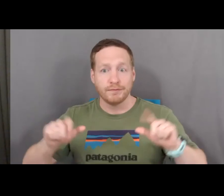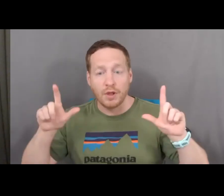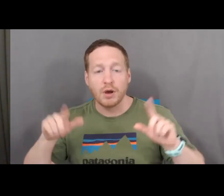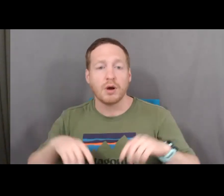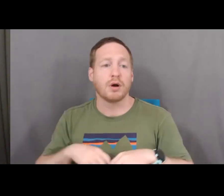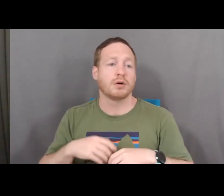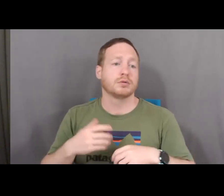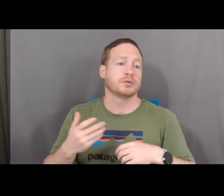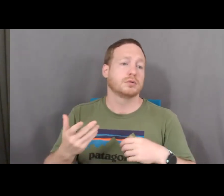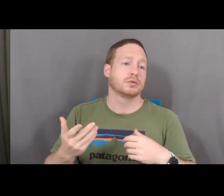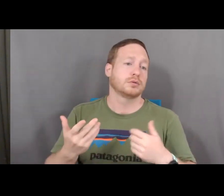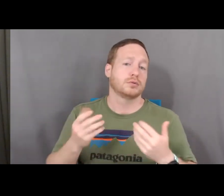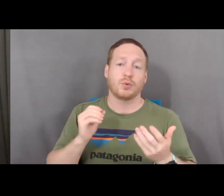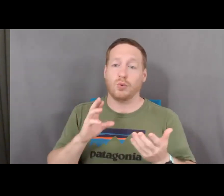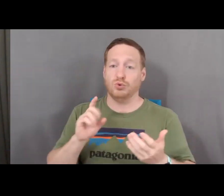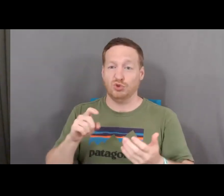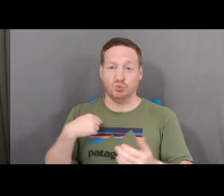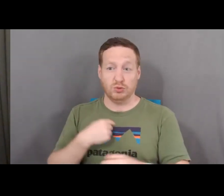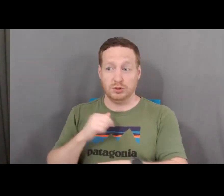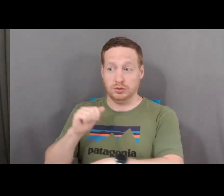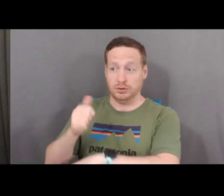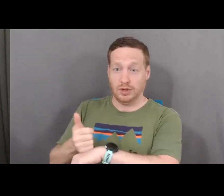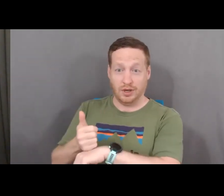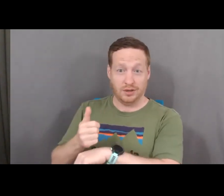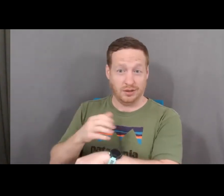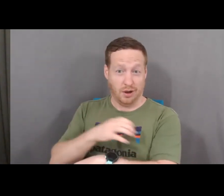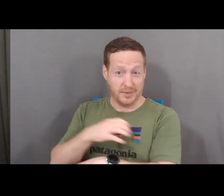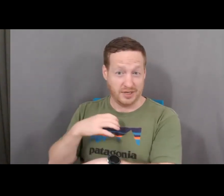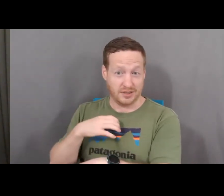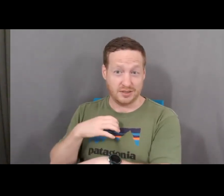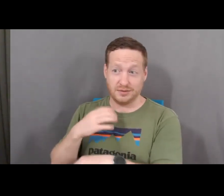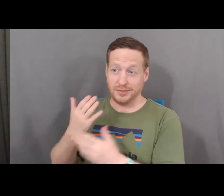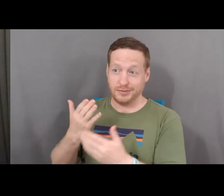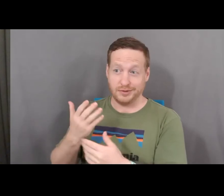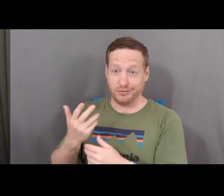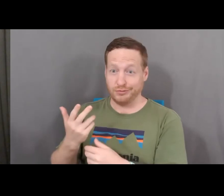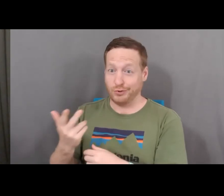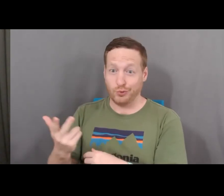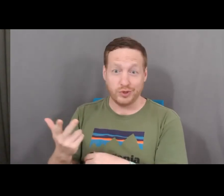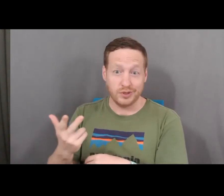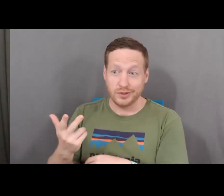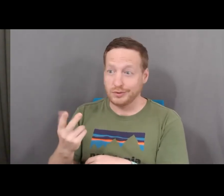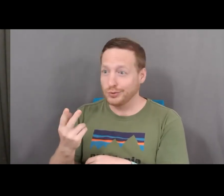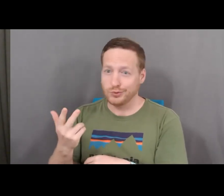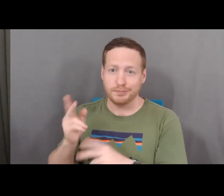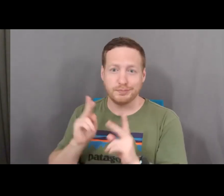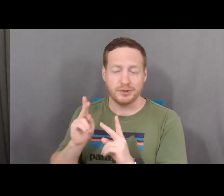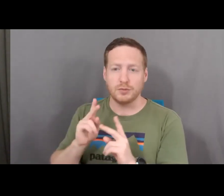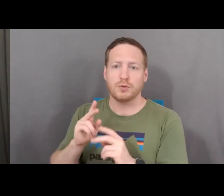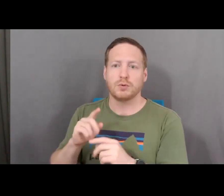blogs, social media, do some advertising Do we want to establish a committee, maybe 3 or 4